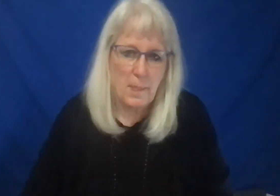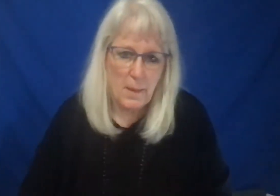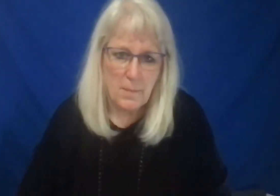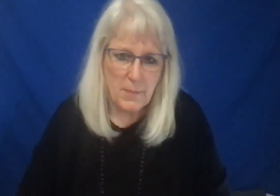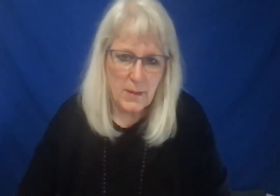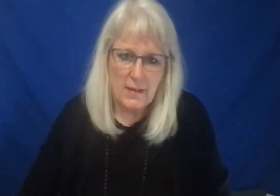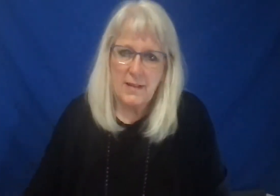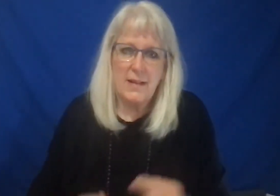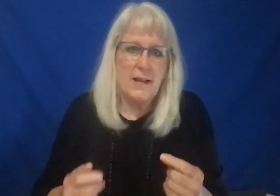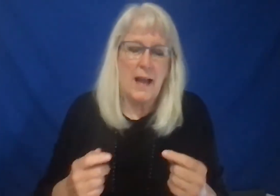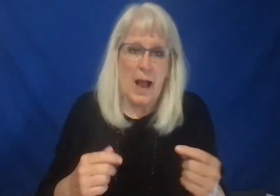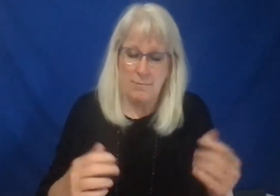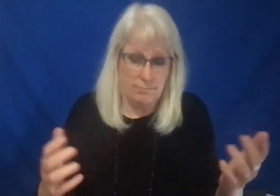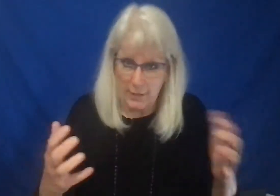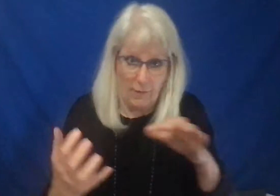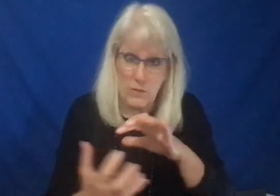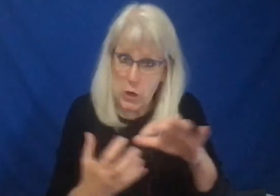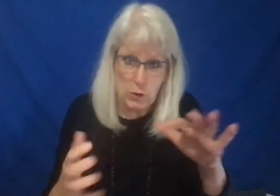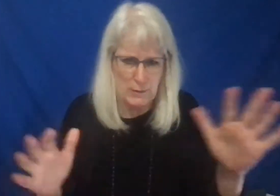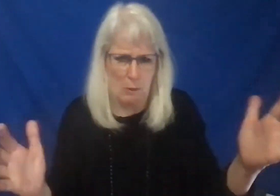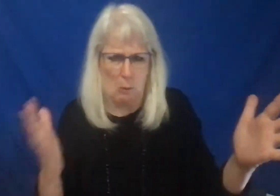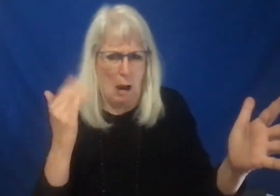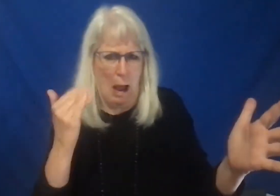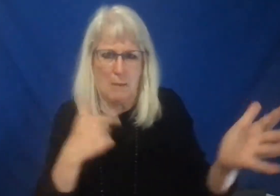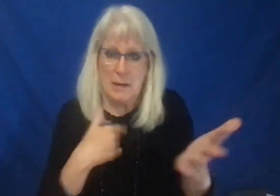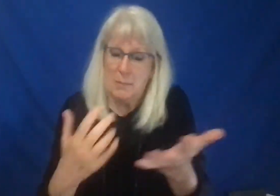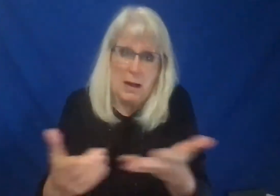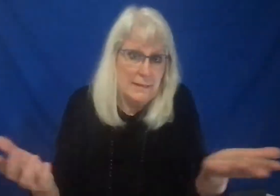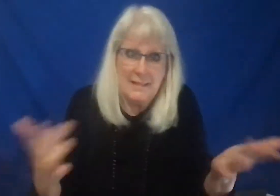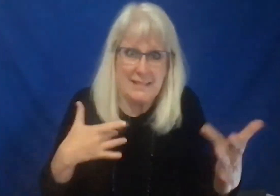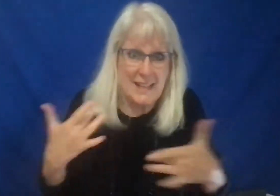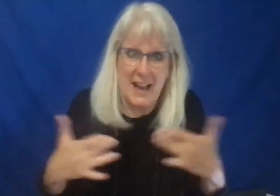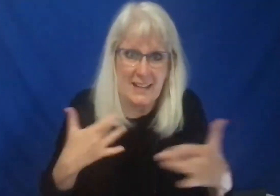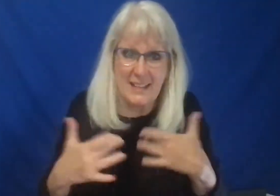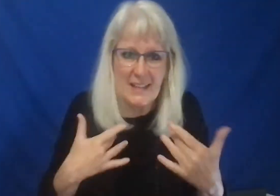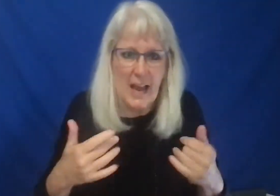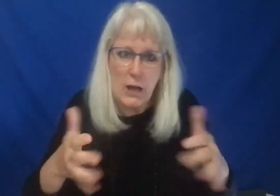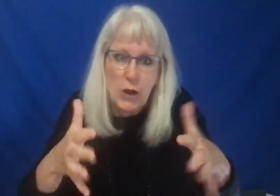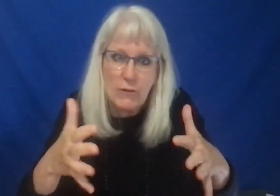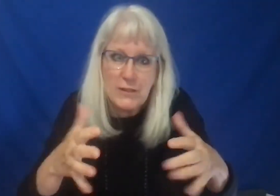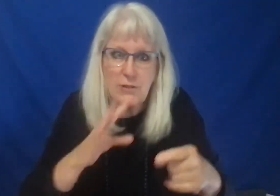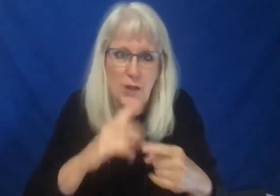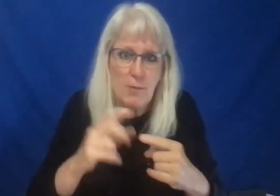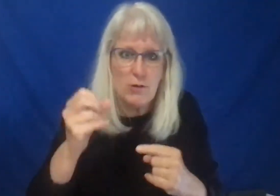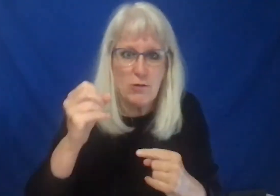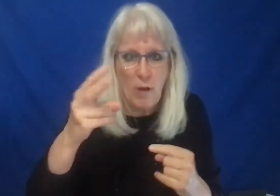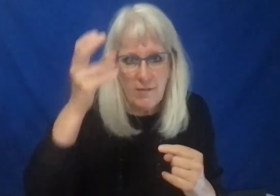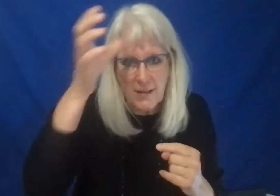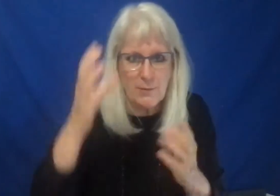slightly dumbfounded, but exceedingly excited and somewhat nervous to talk about the 12 concepts of service and how I practice them in all